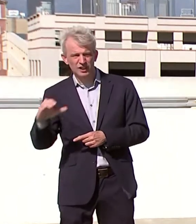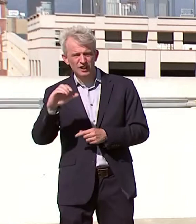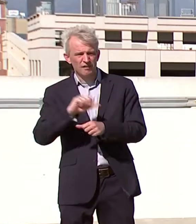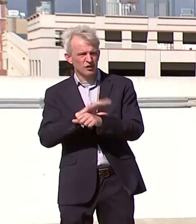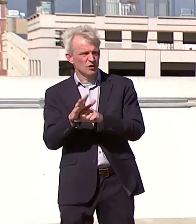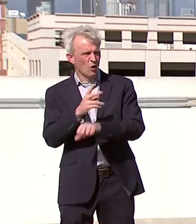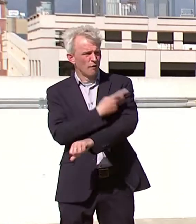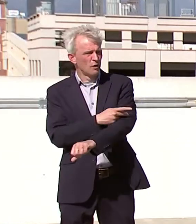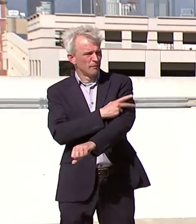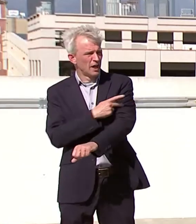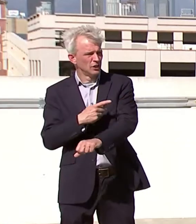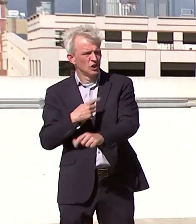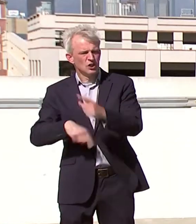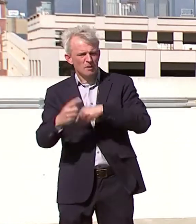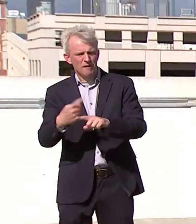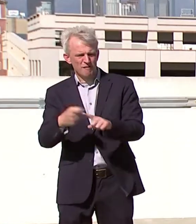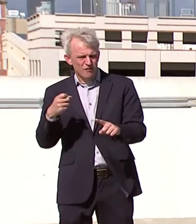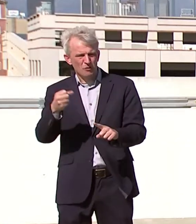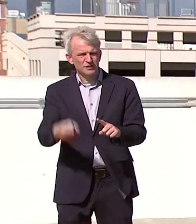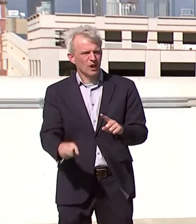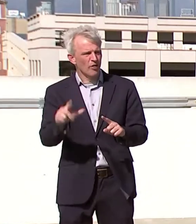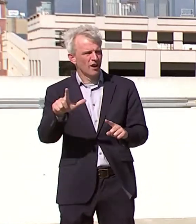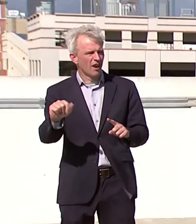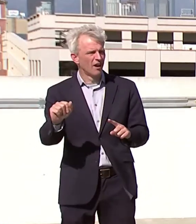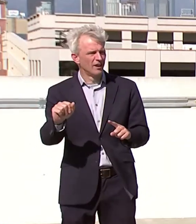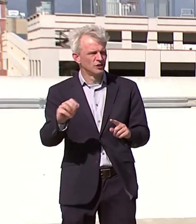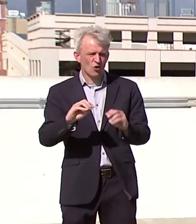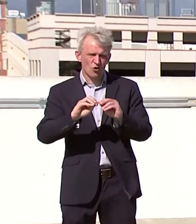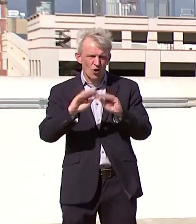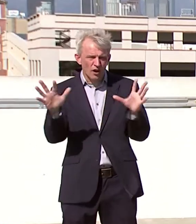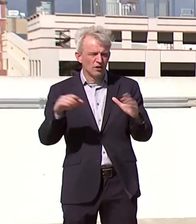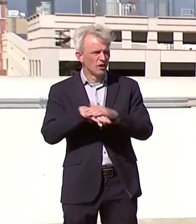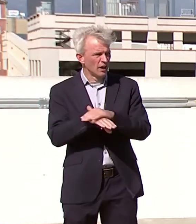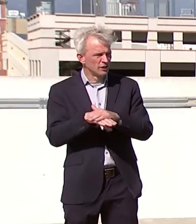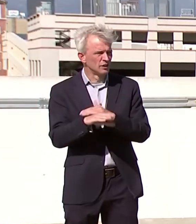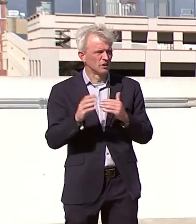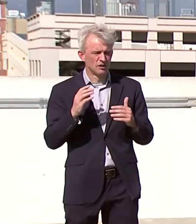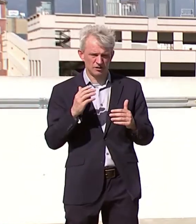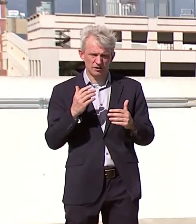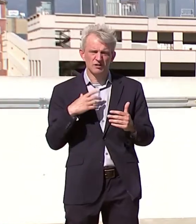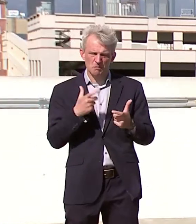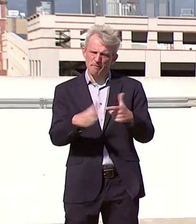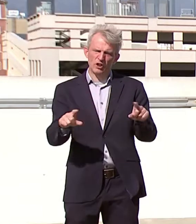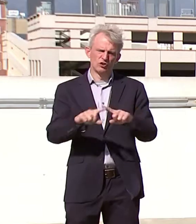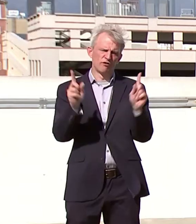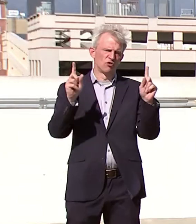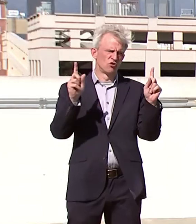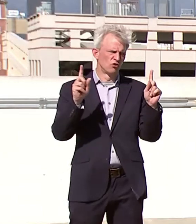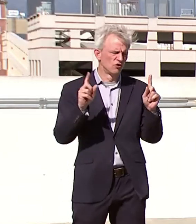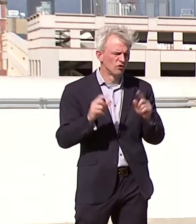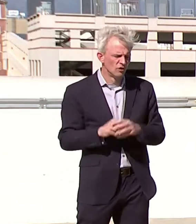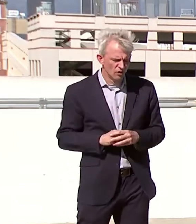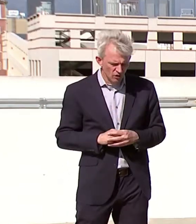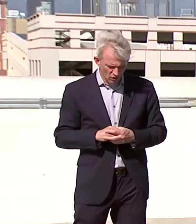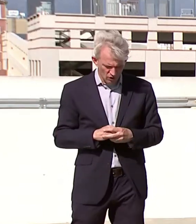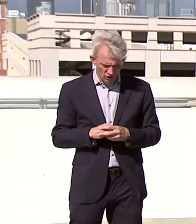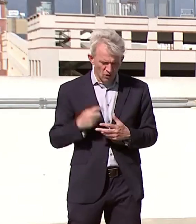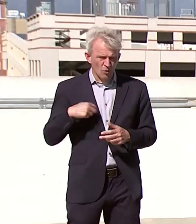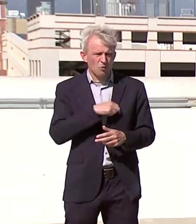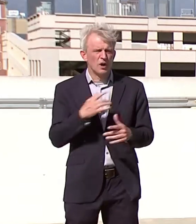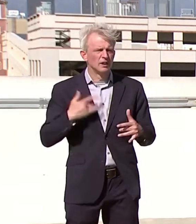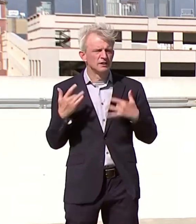were coming from this area. So clearly, access is going to make a big difference there. And we're excited about it. We're excited